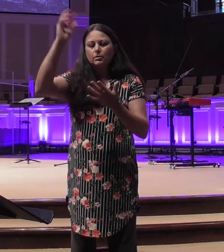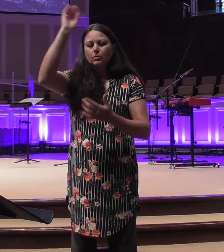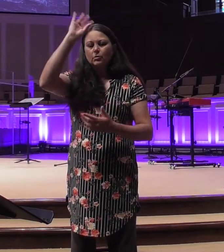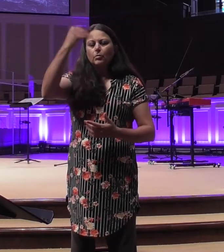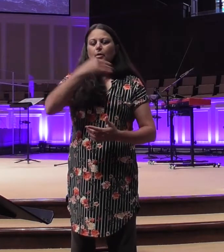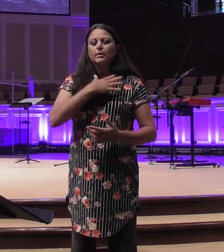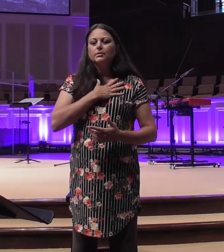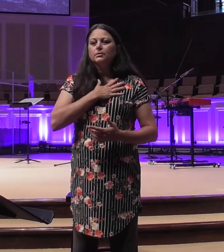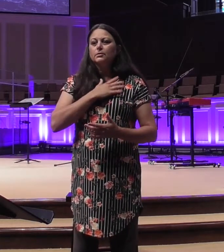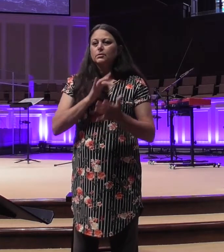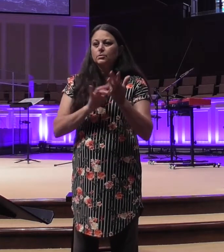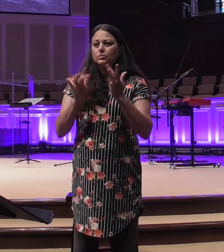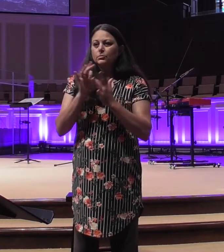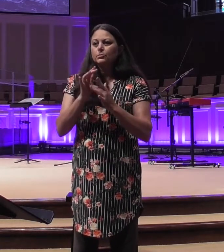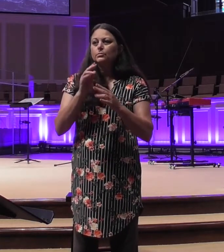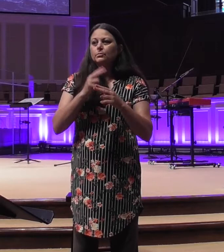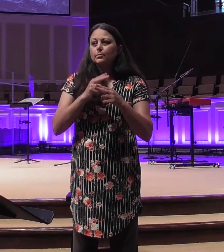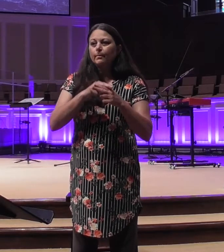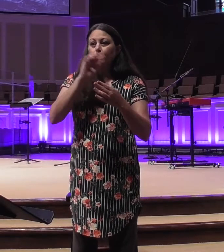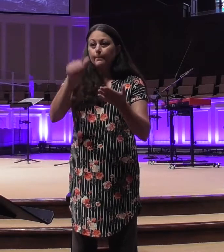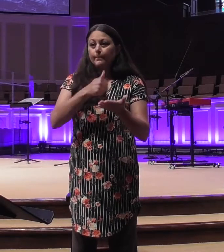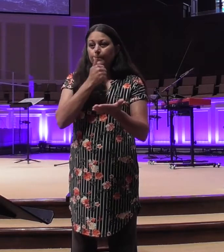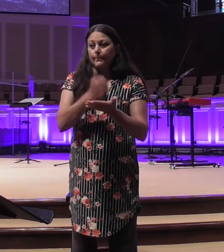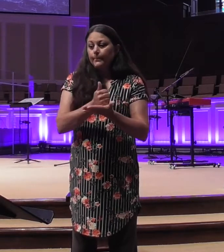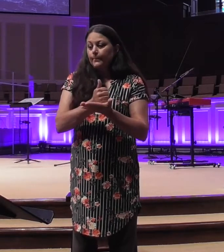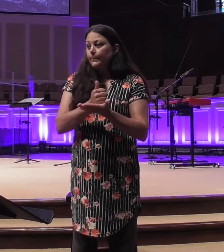Amen. Amen.